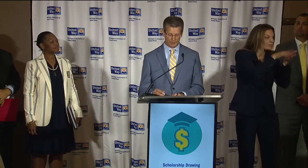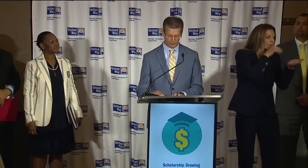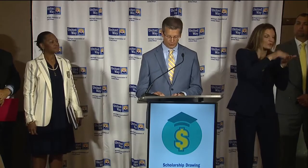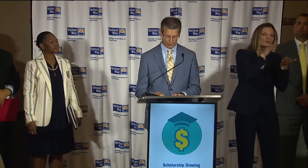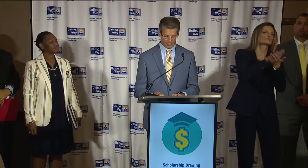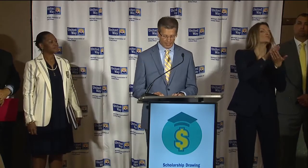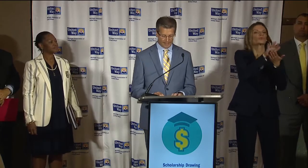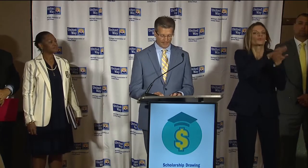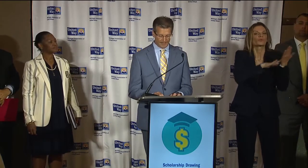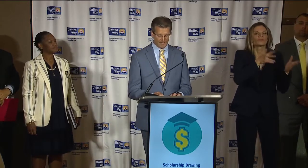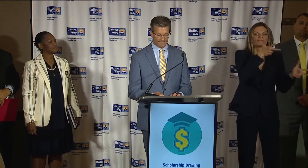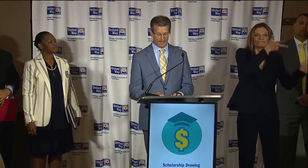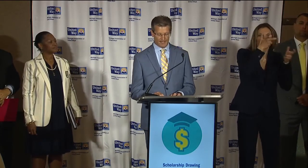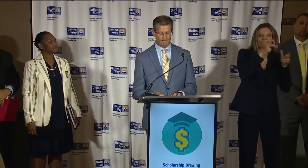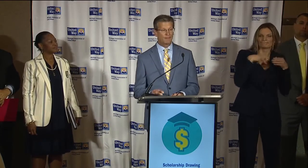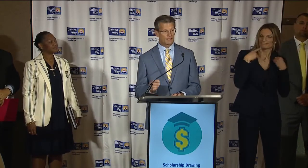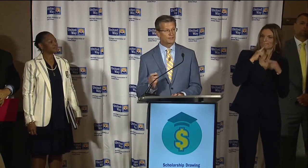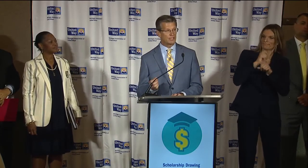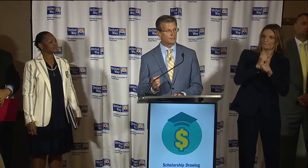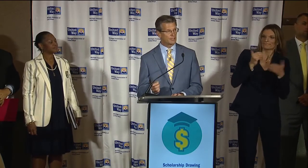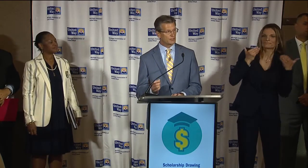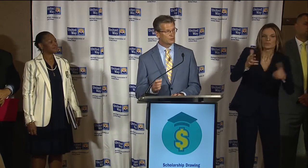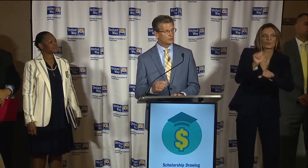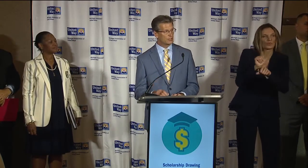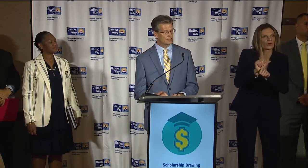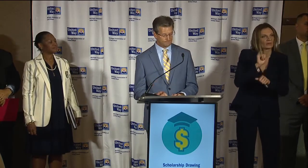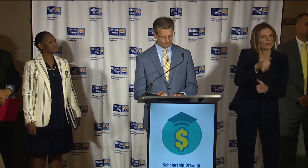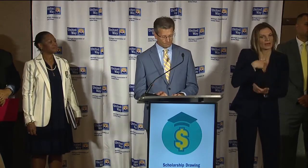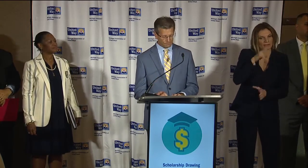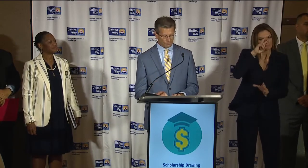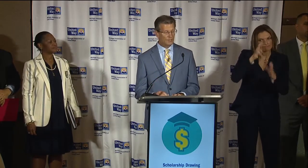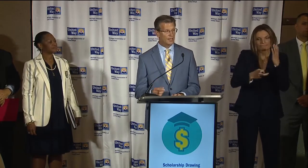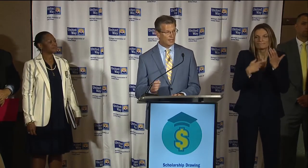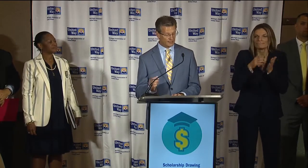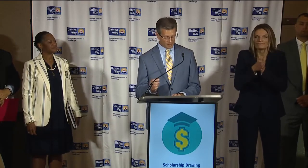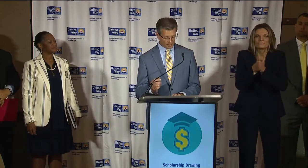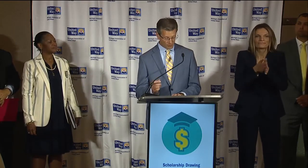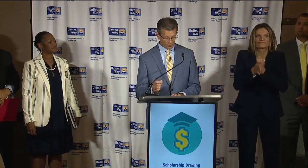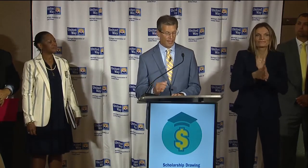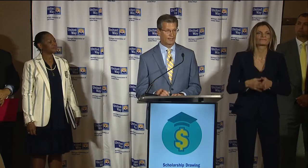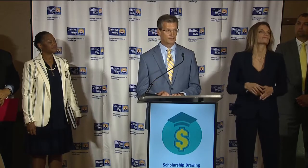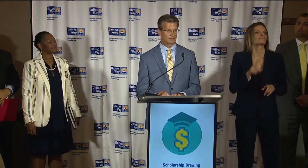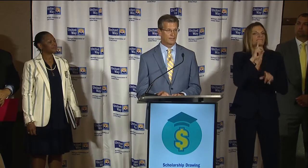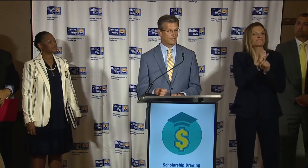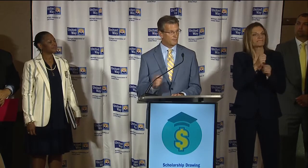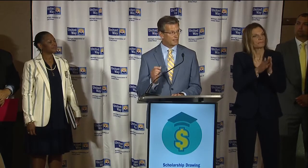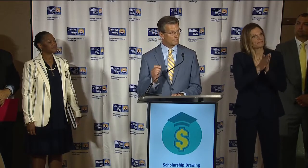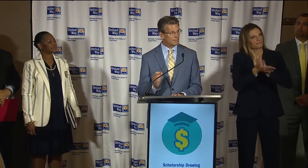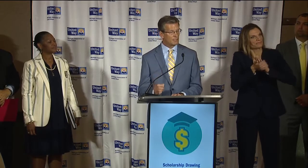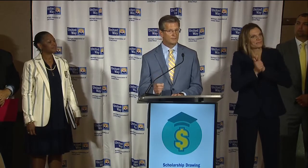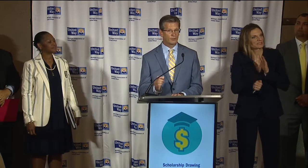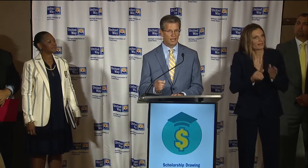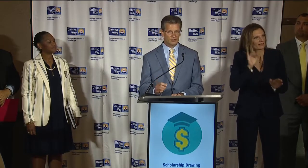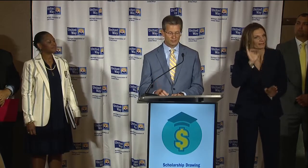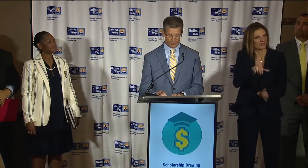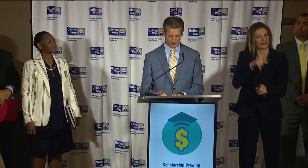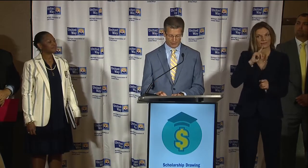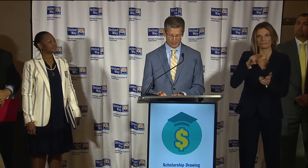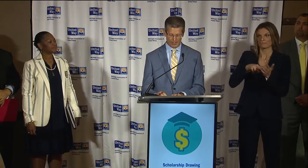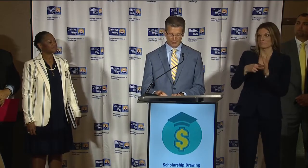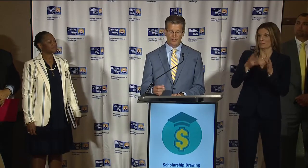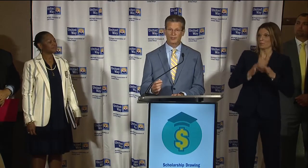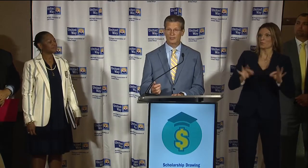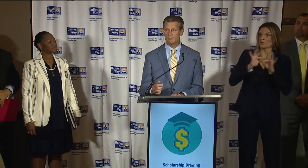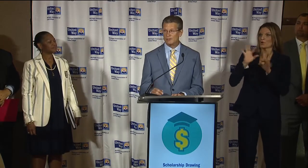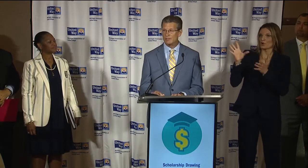to pursuits that they find deeply interesting and are good at, and make a meaningful